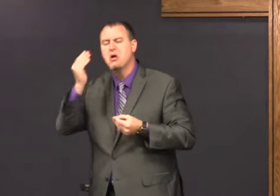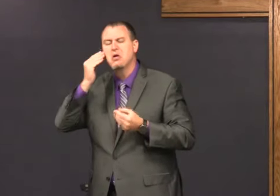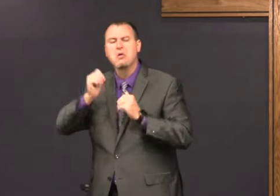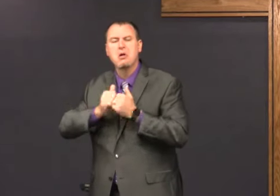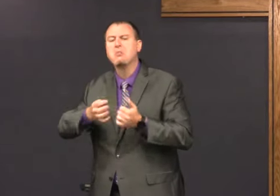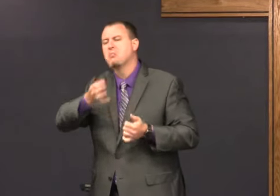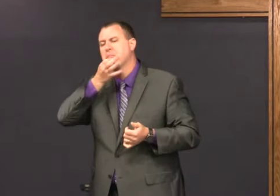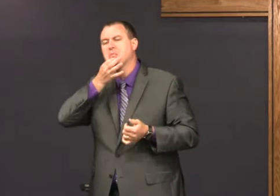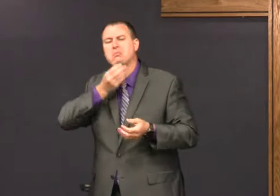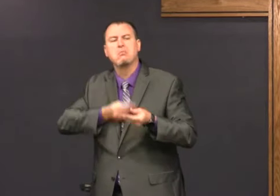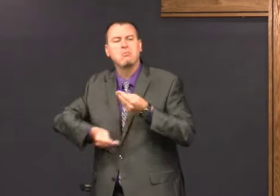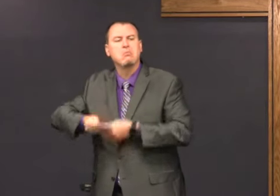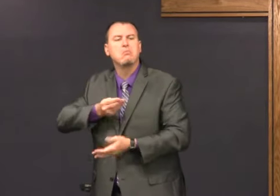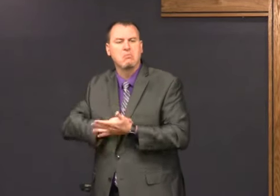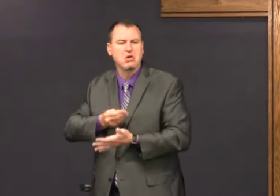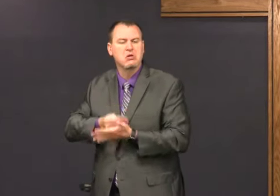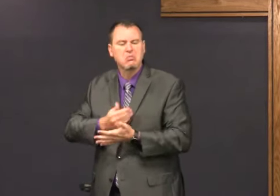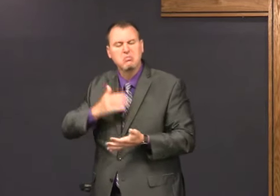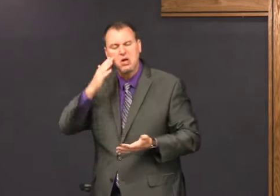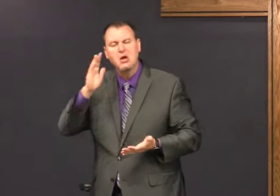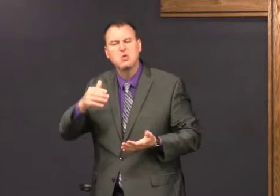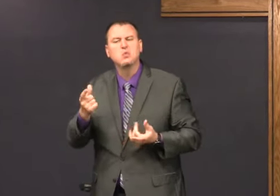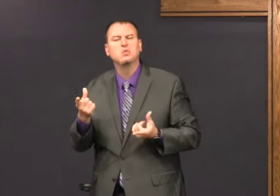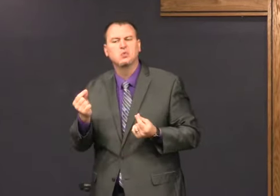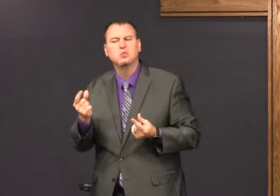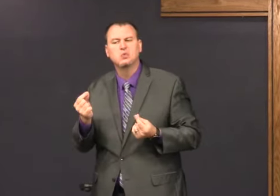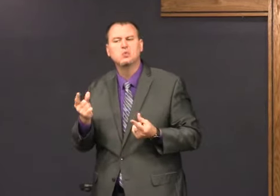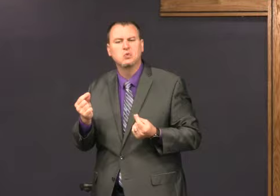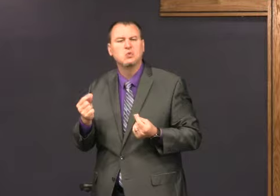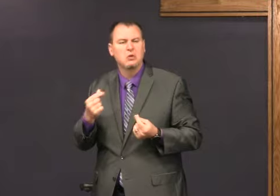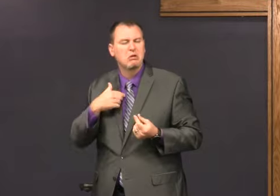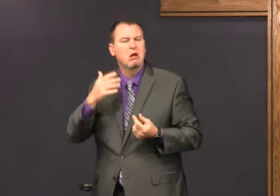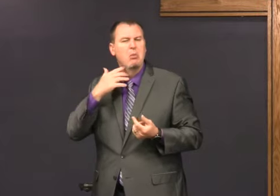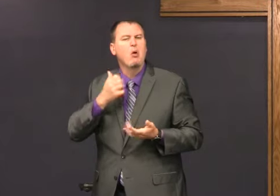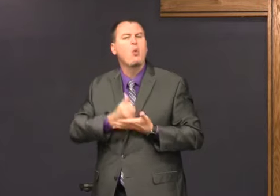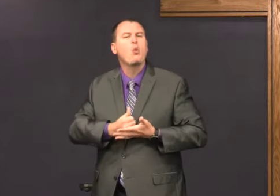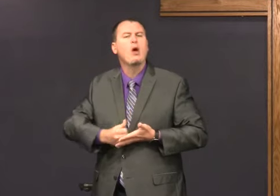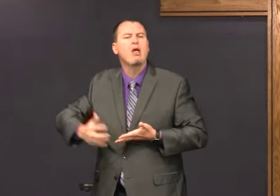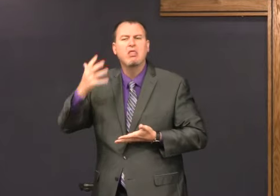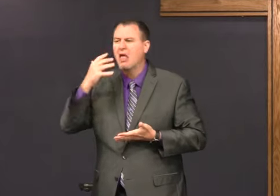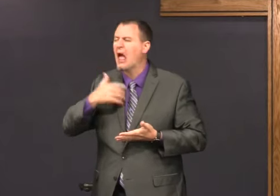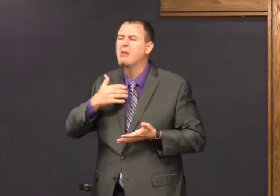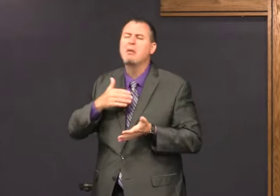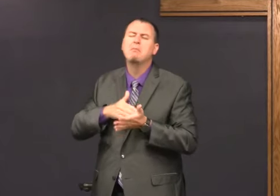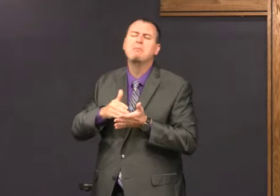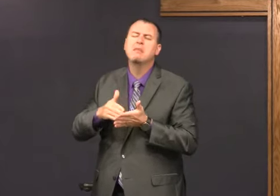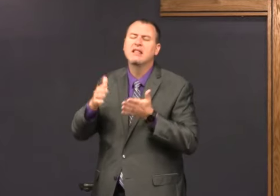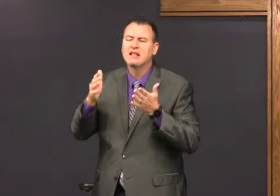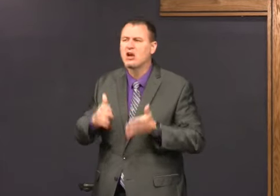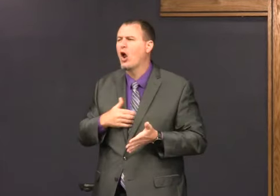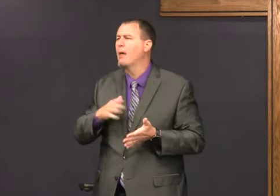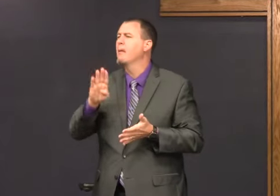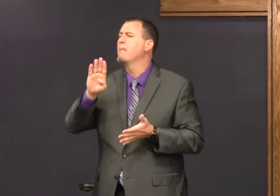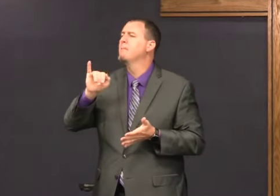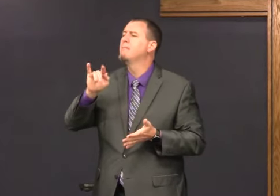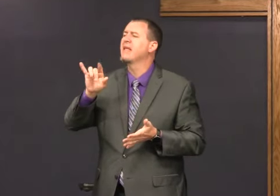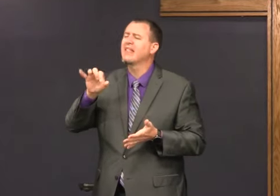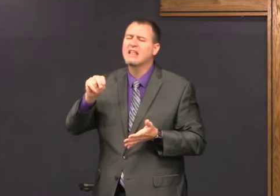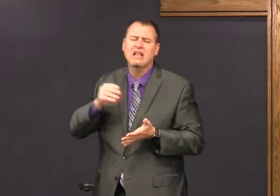I know I can handle my money well, and I know what to do. I'm wealthy, I'm a millionaire or